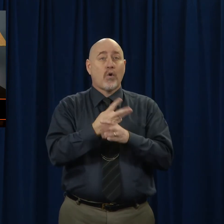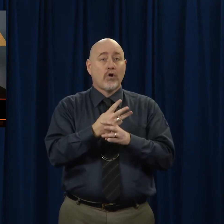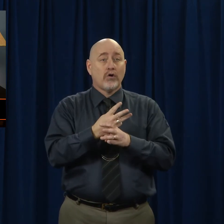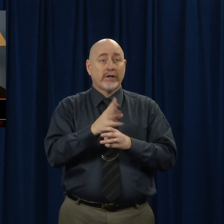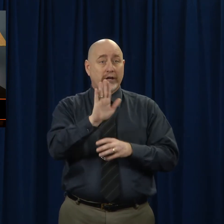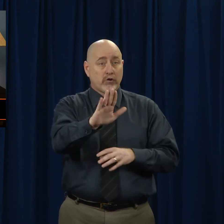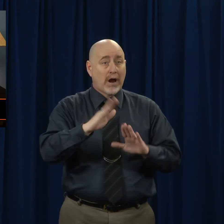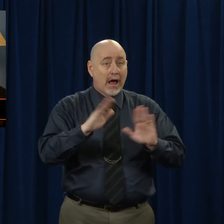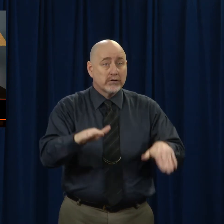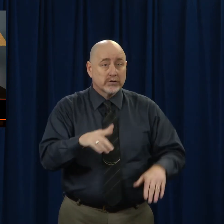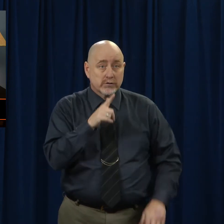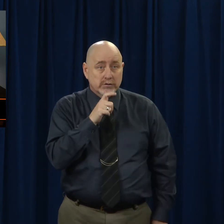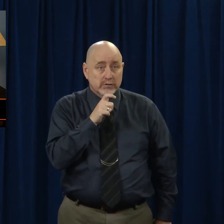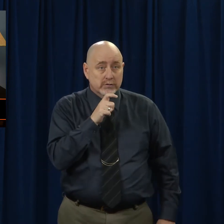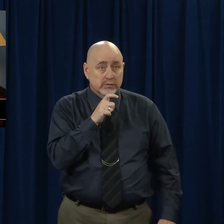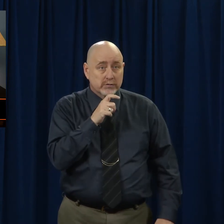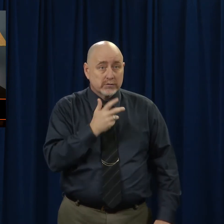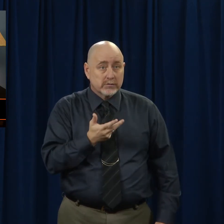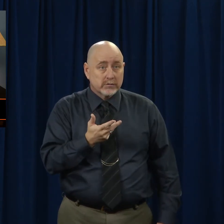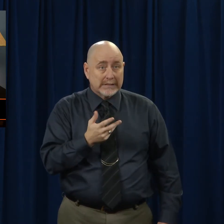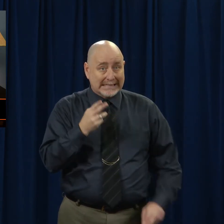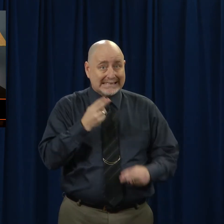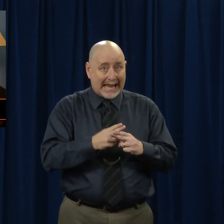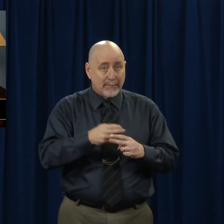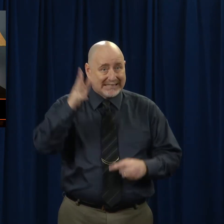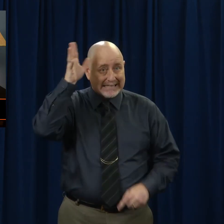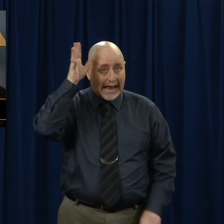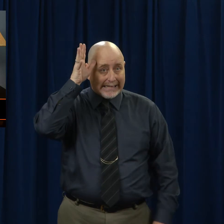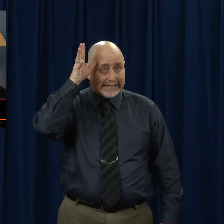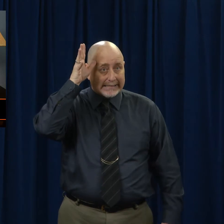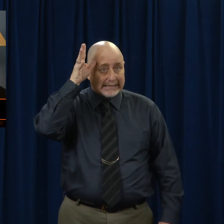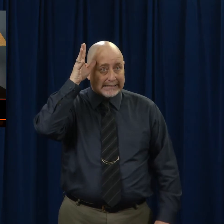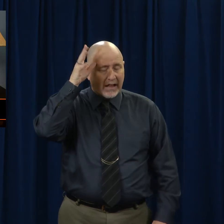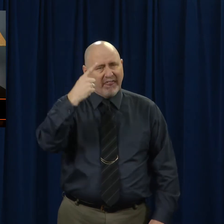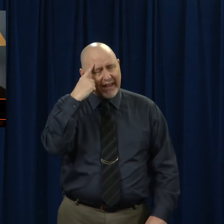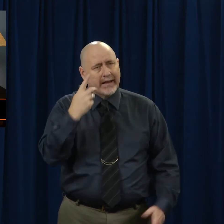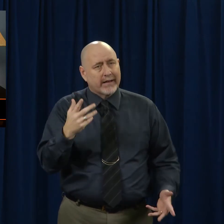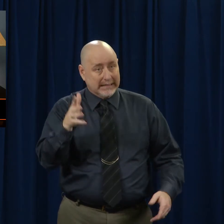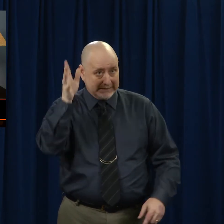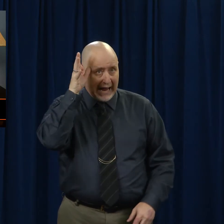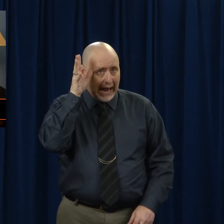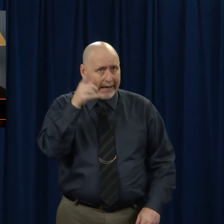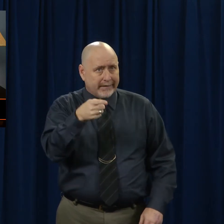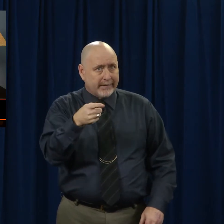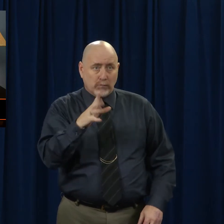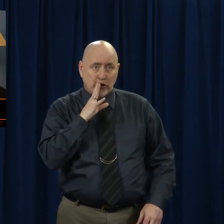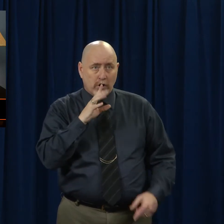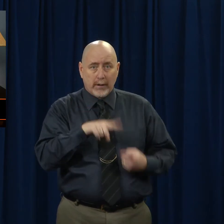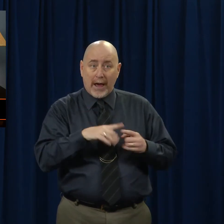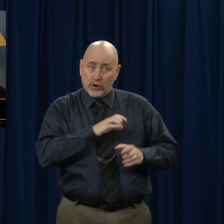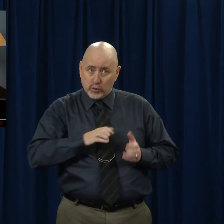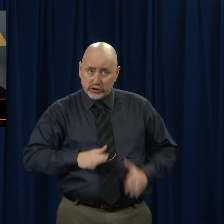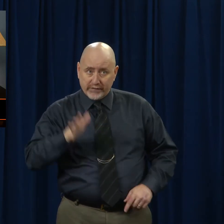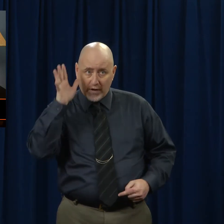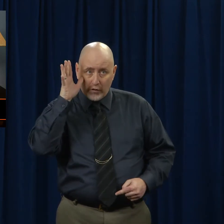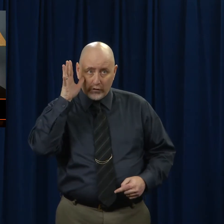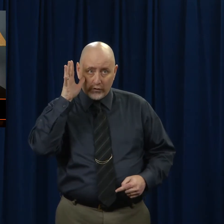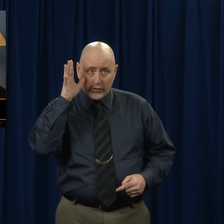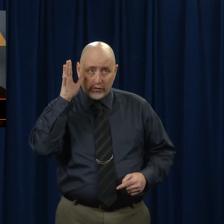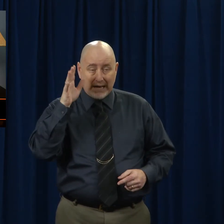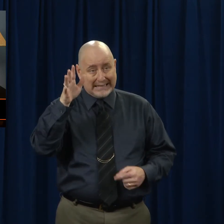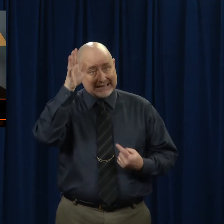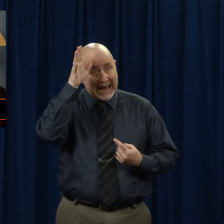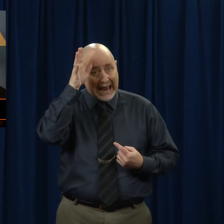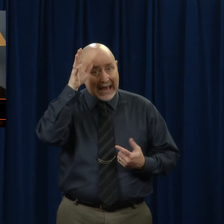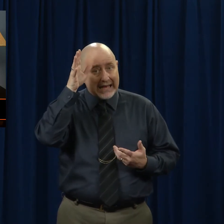in your house. His name is Daddy. I mean, think about it. Dad, I'm talking about a Christian father.